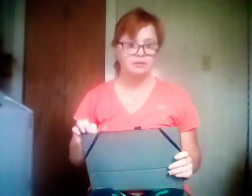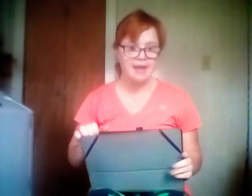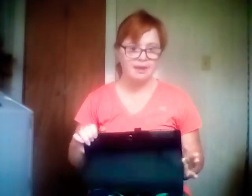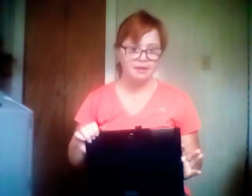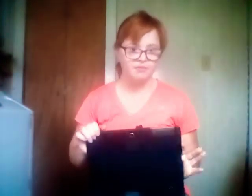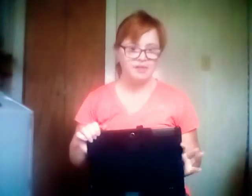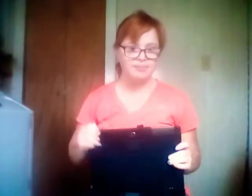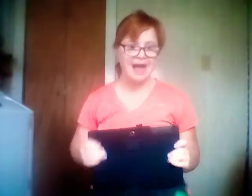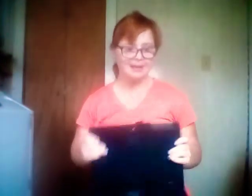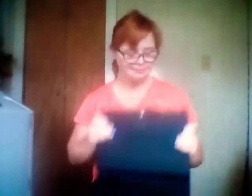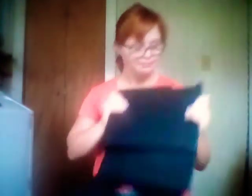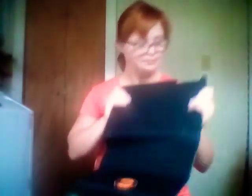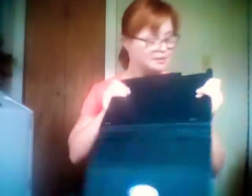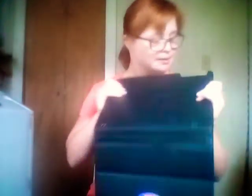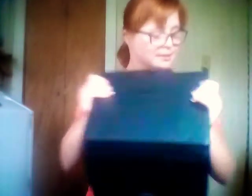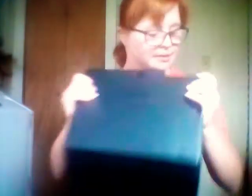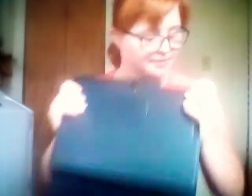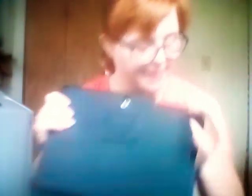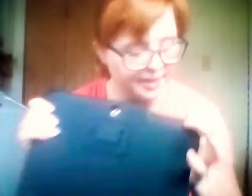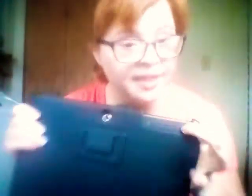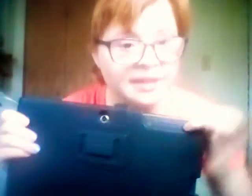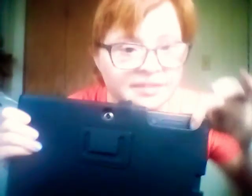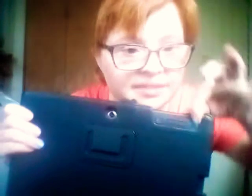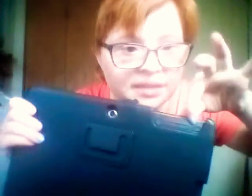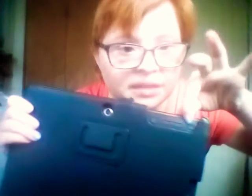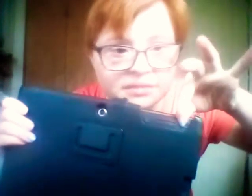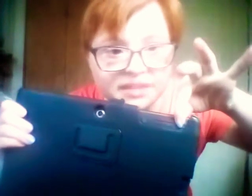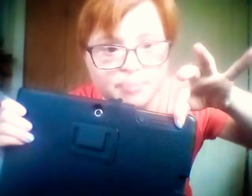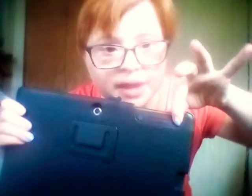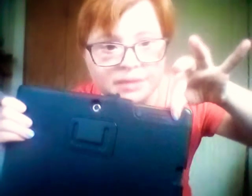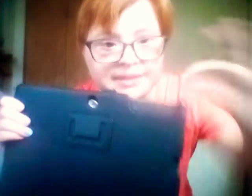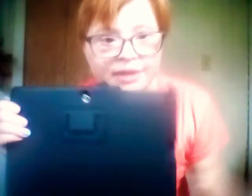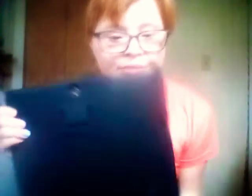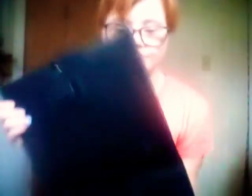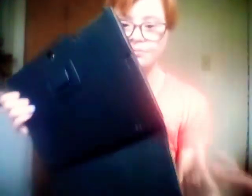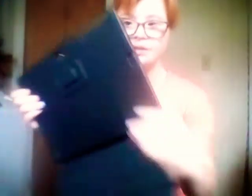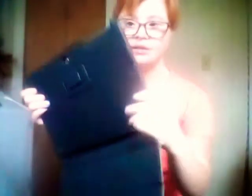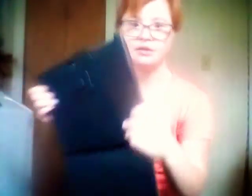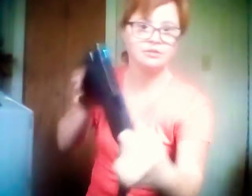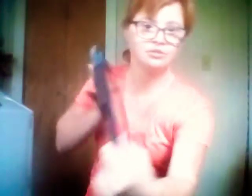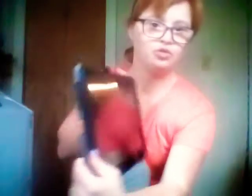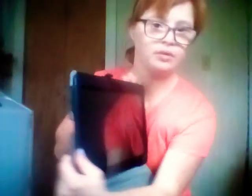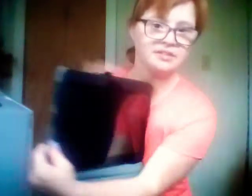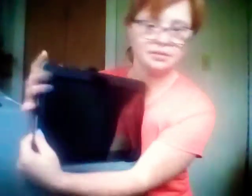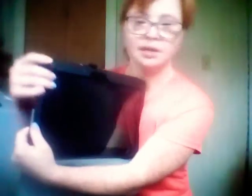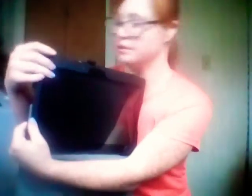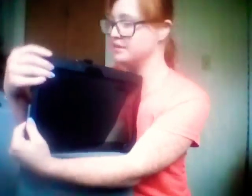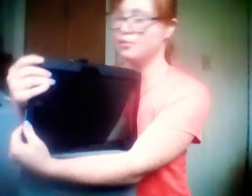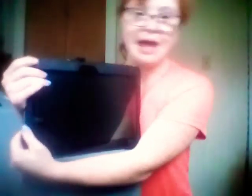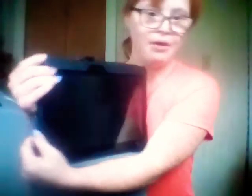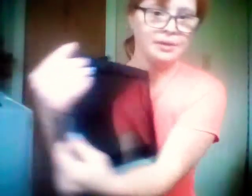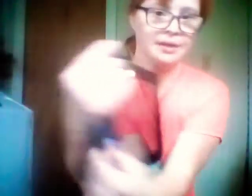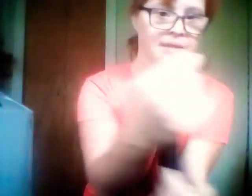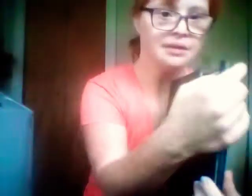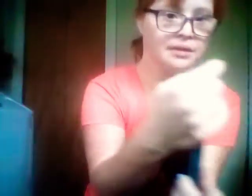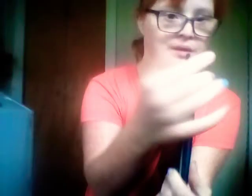Okay, flip that. See this display right there? Turn this around.